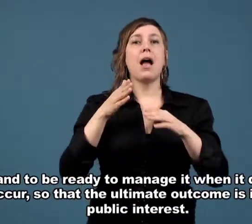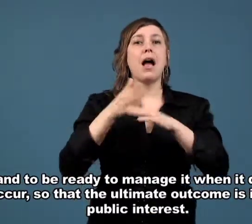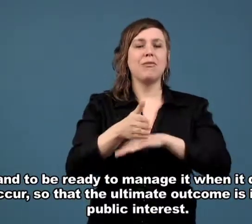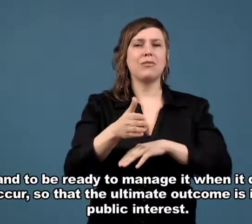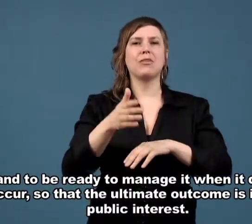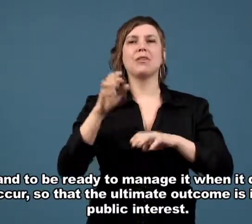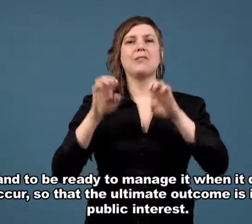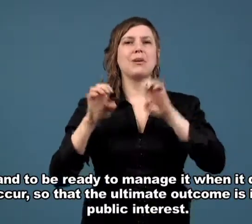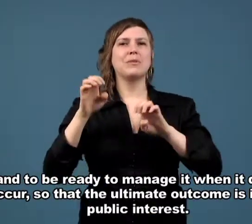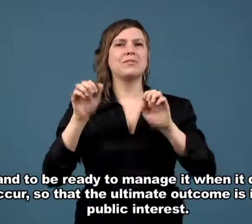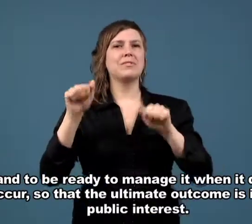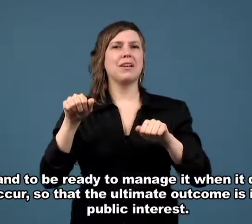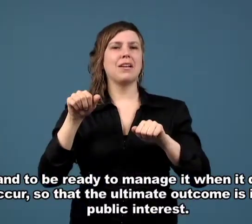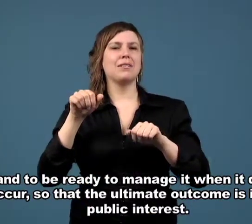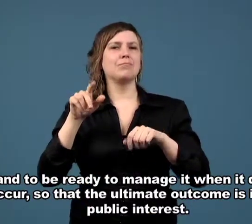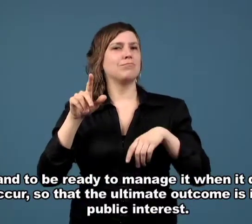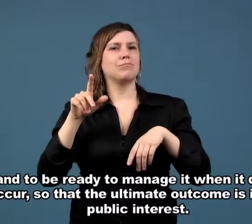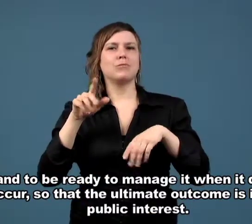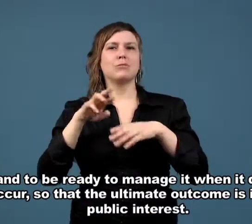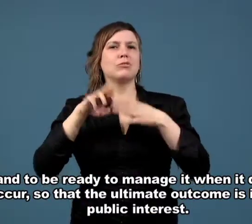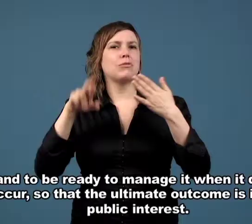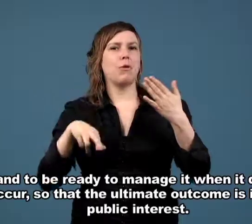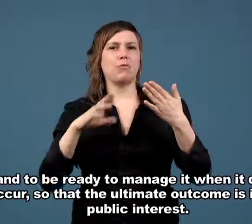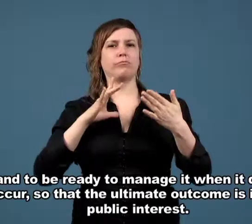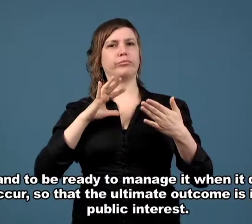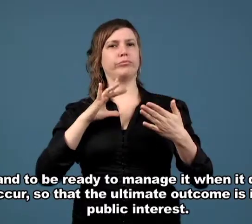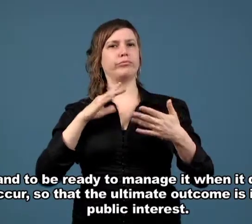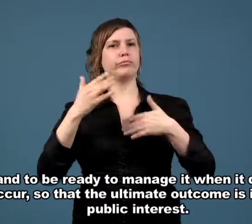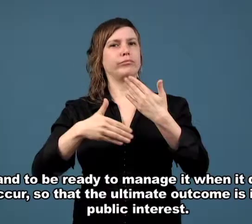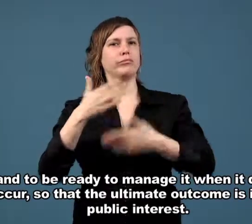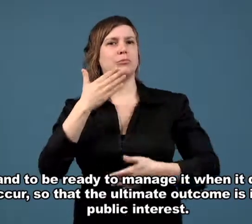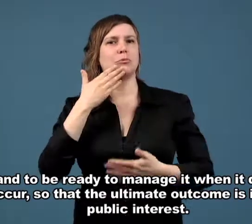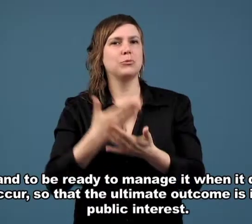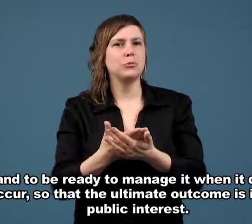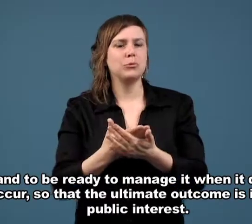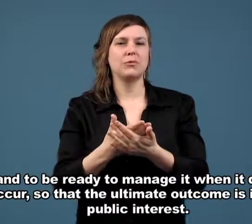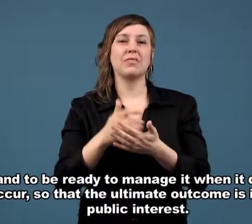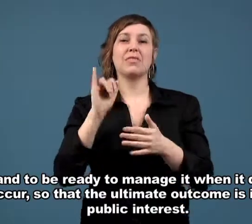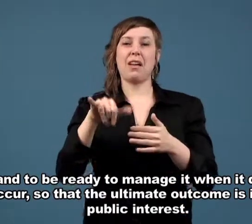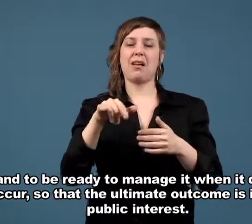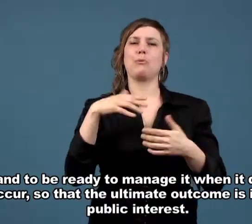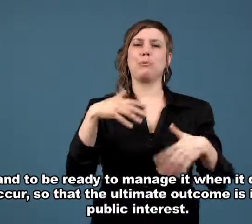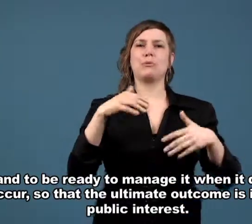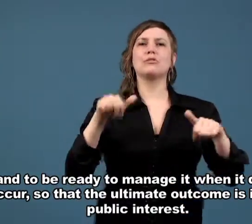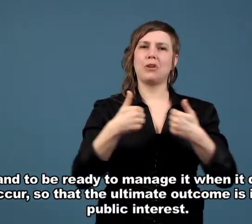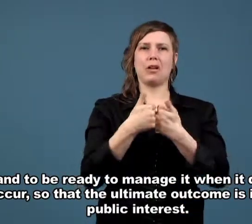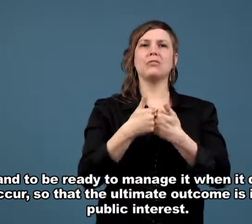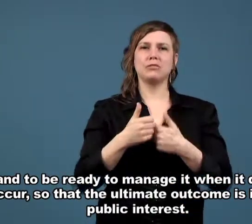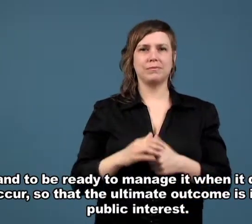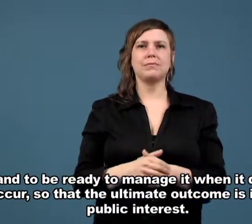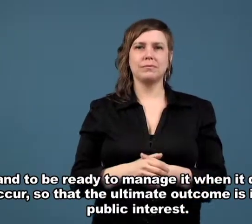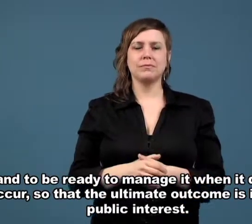and to be ready to manage it when it does occur so that the ultimate outcome is in the public interest.